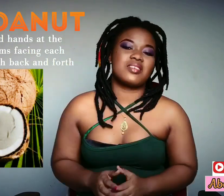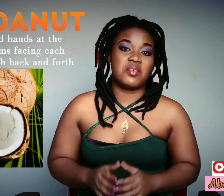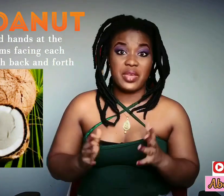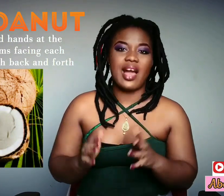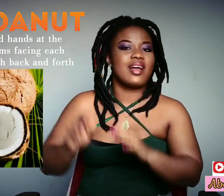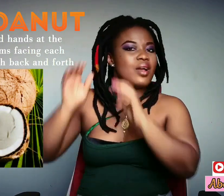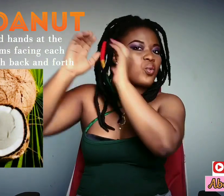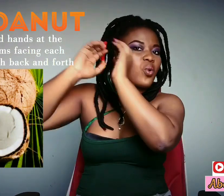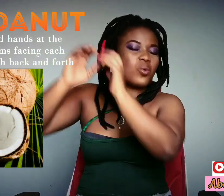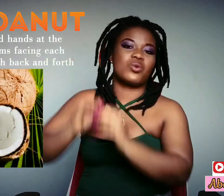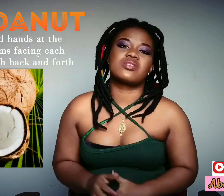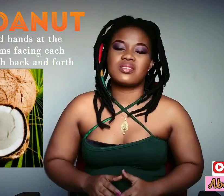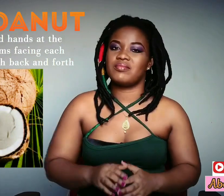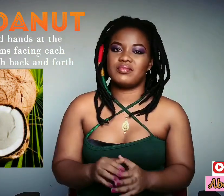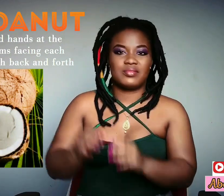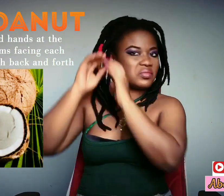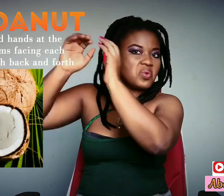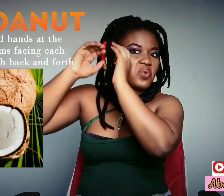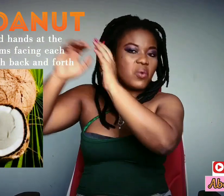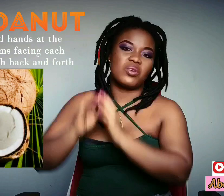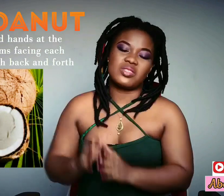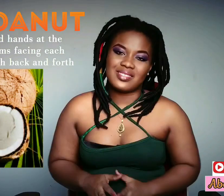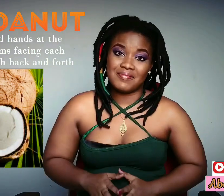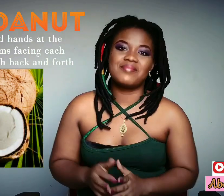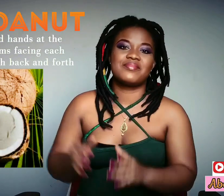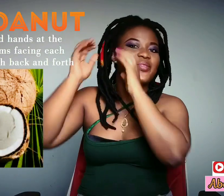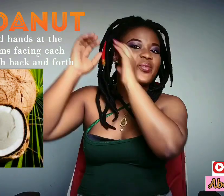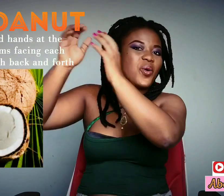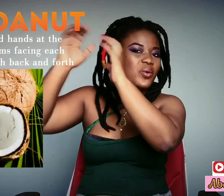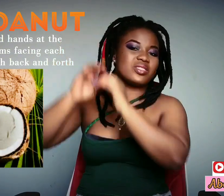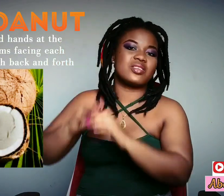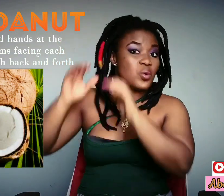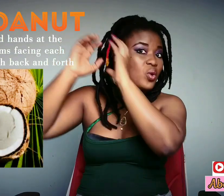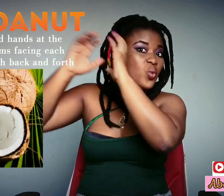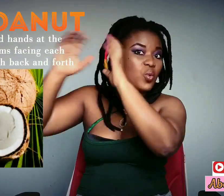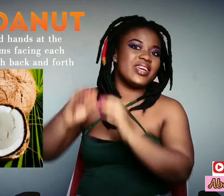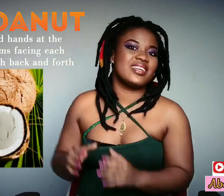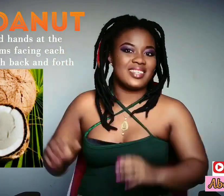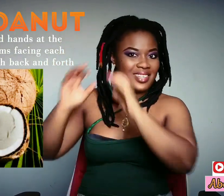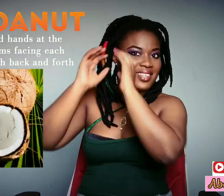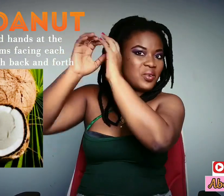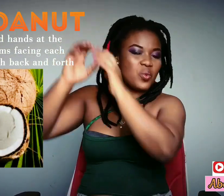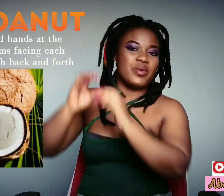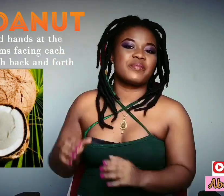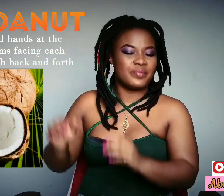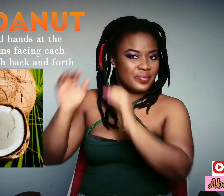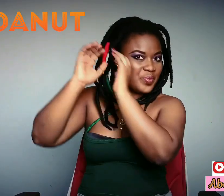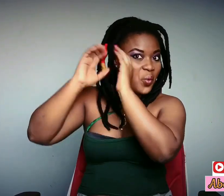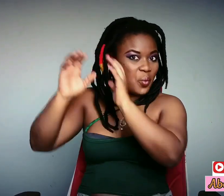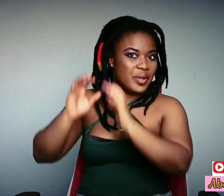coconut. Ibia coconut. Coconut. Coconut. Kube. Kube.